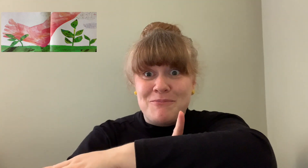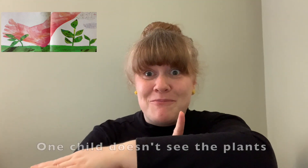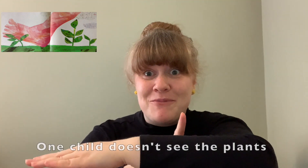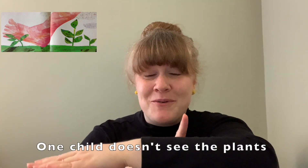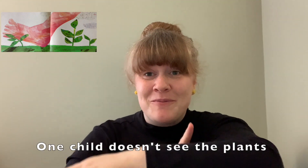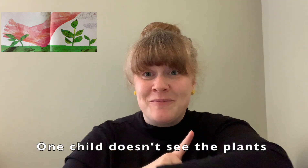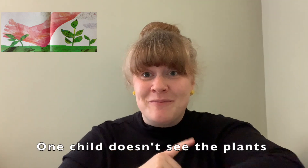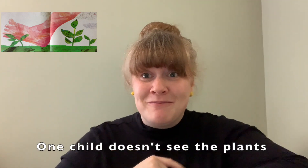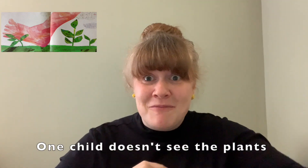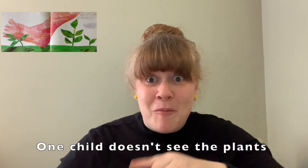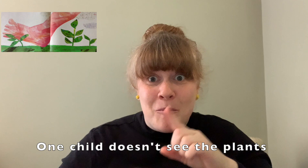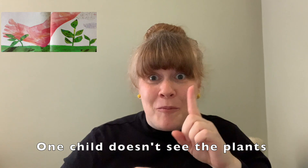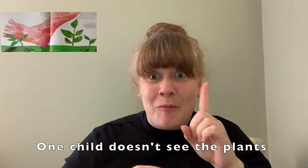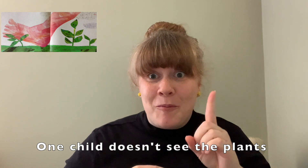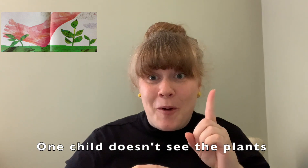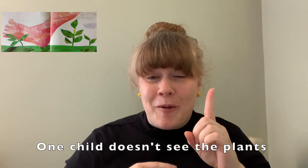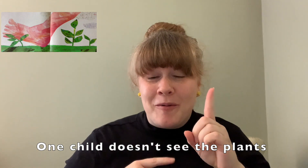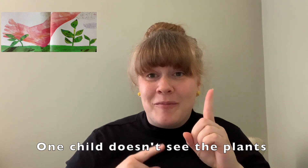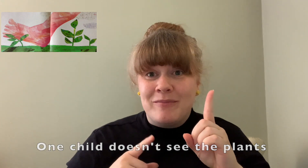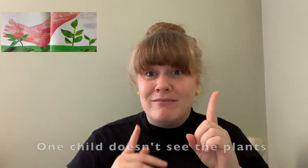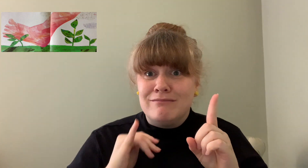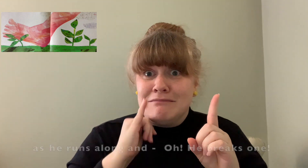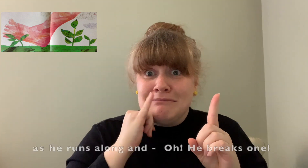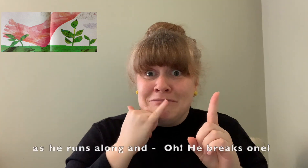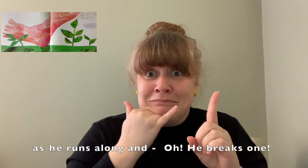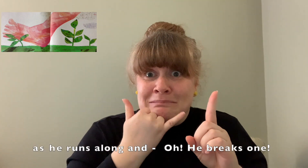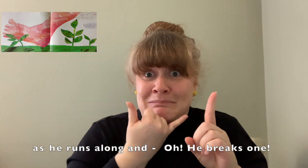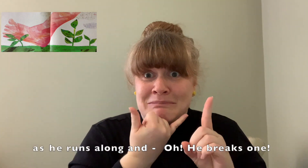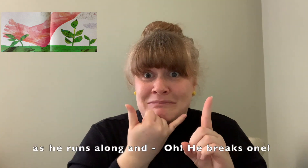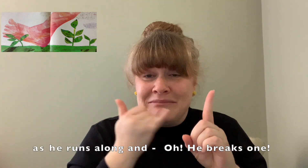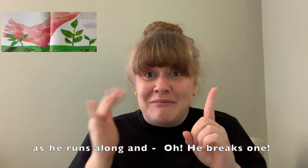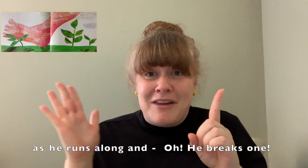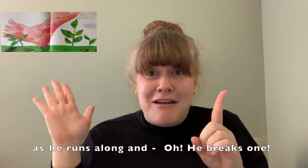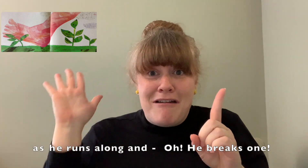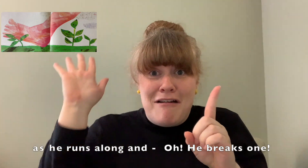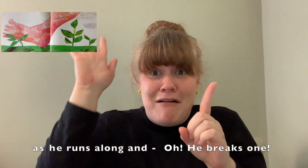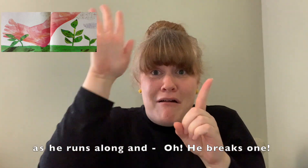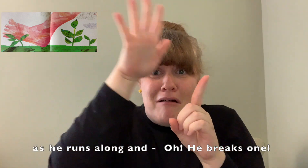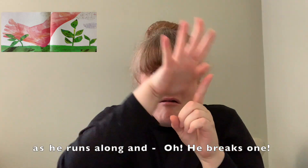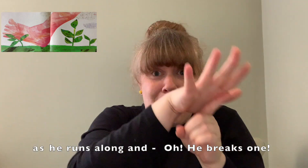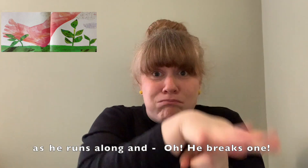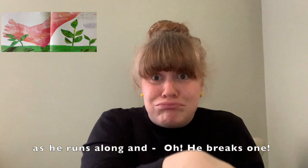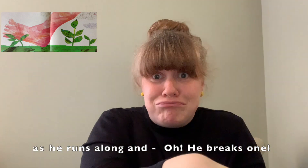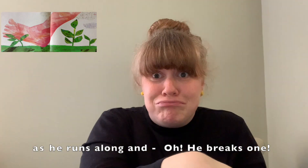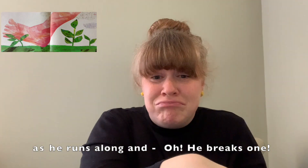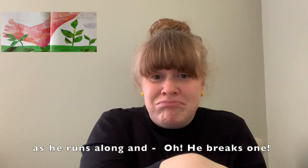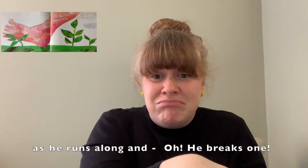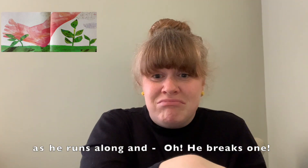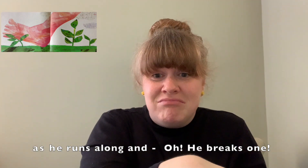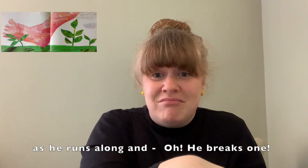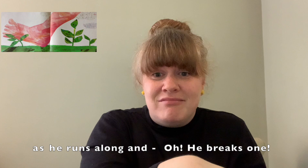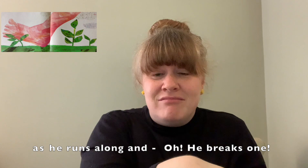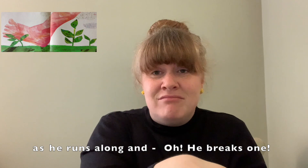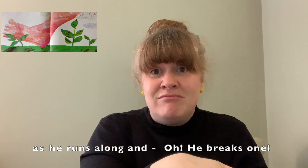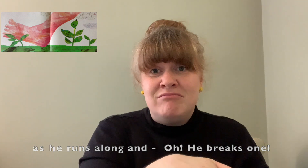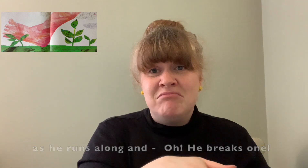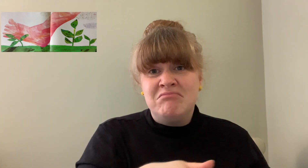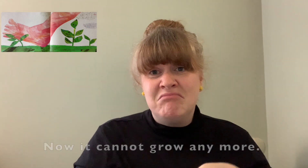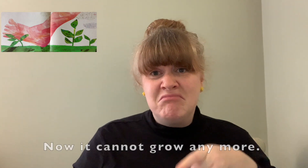One child doesn't see the plants. As he runs along he breaks one. Now